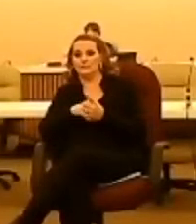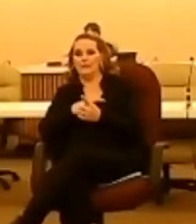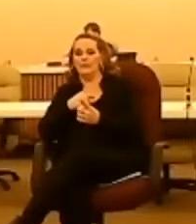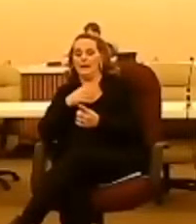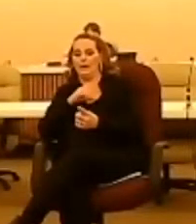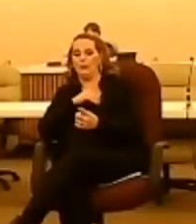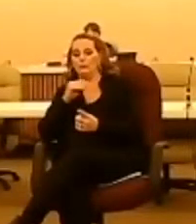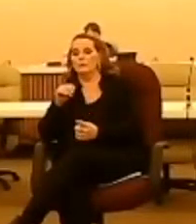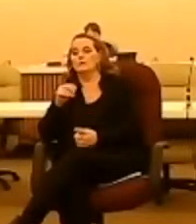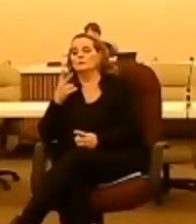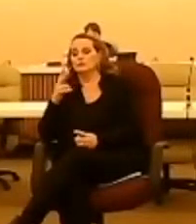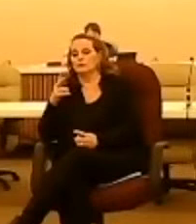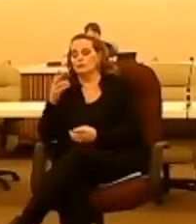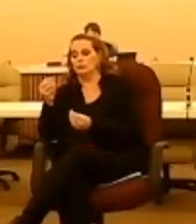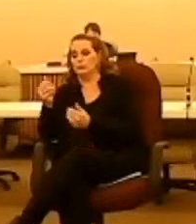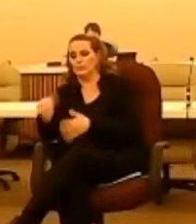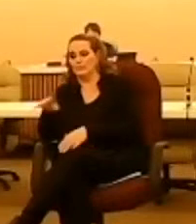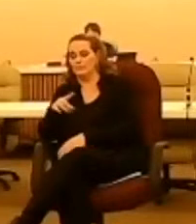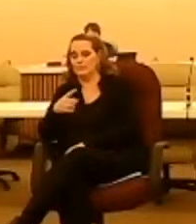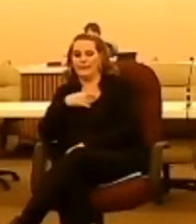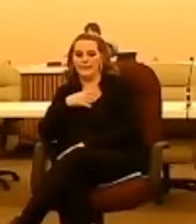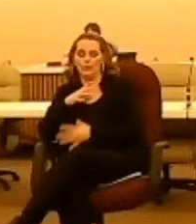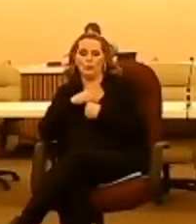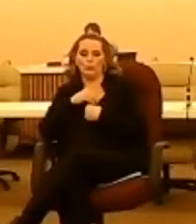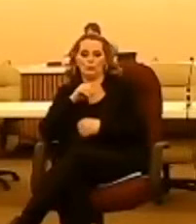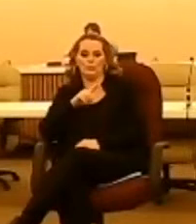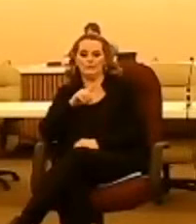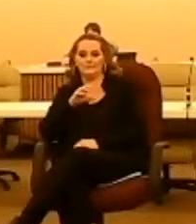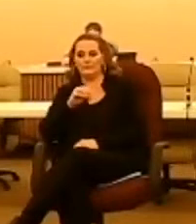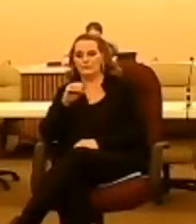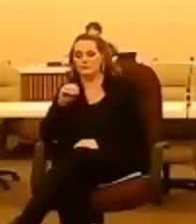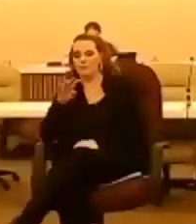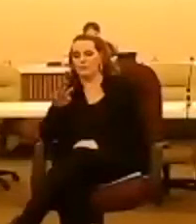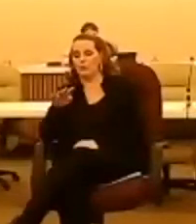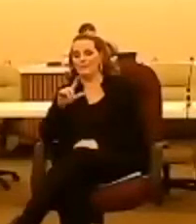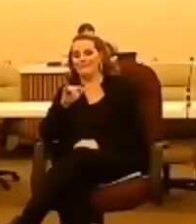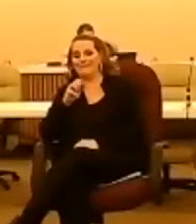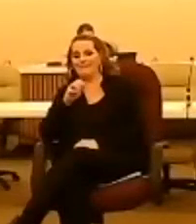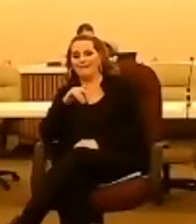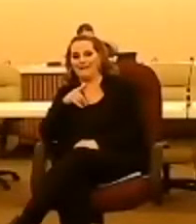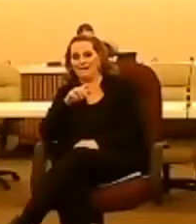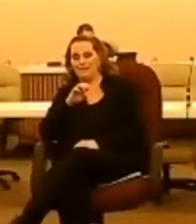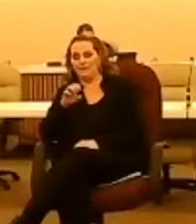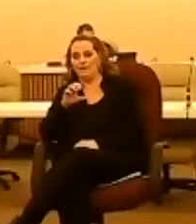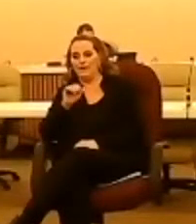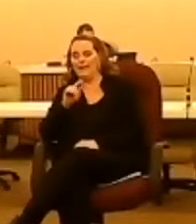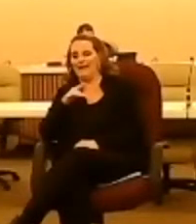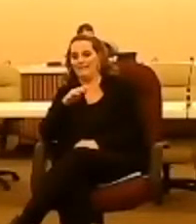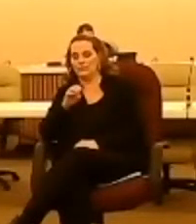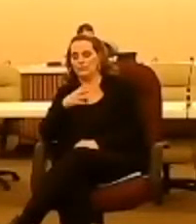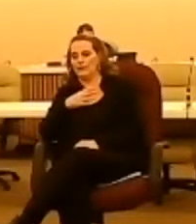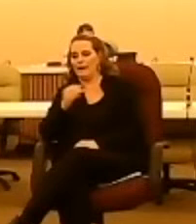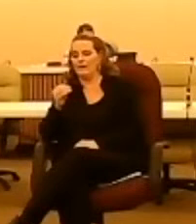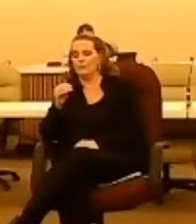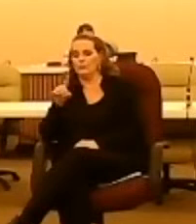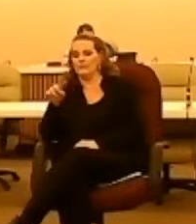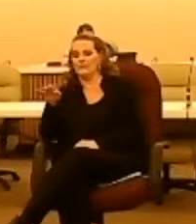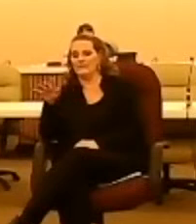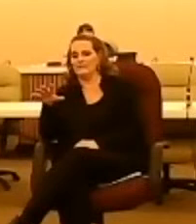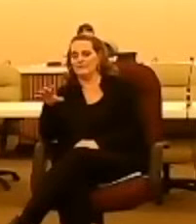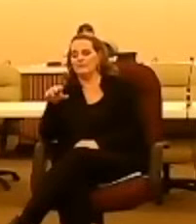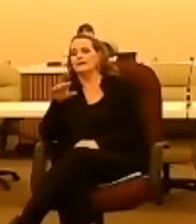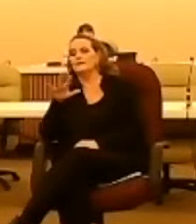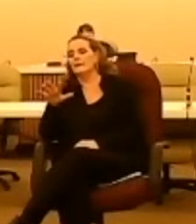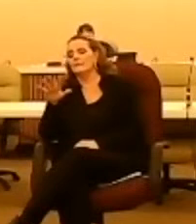Avenue. I own 1004 Lyle Avenue, and I own 586 Lyle Avenue. And